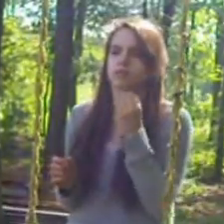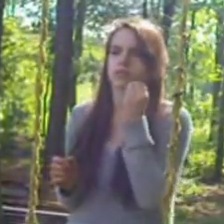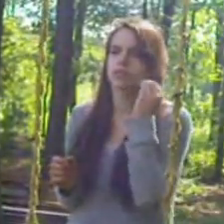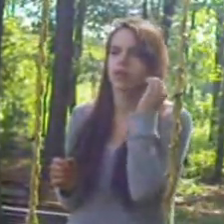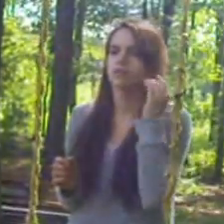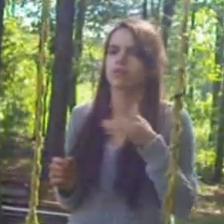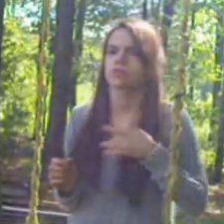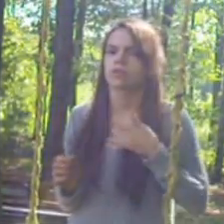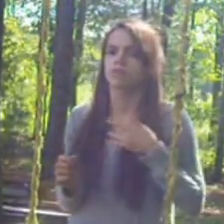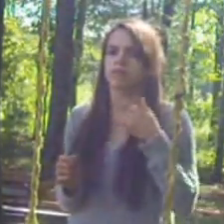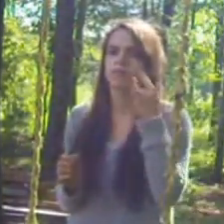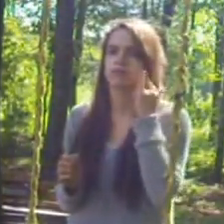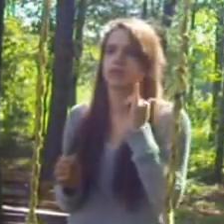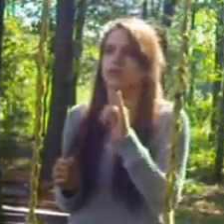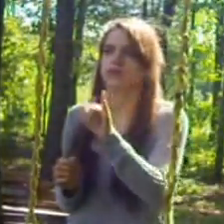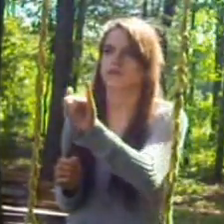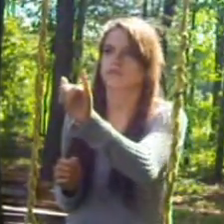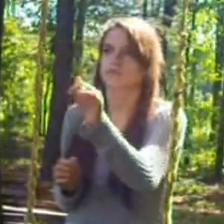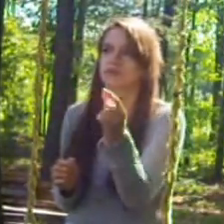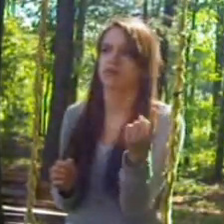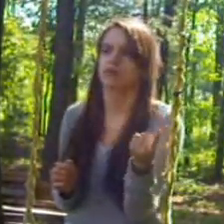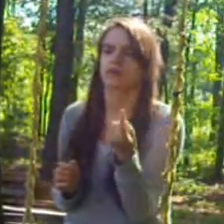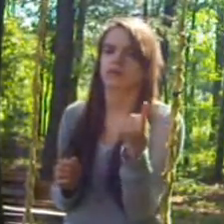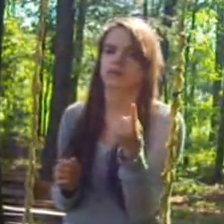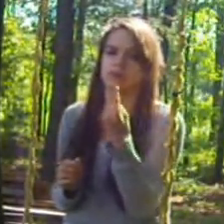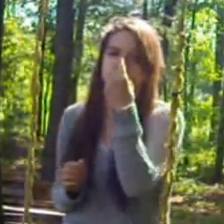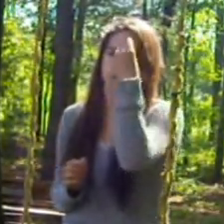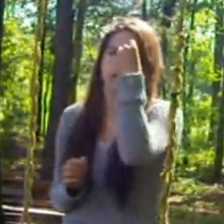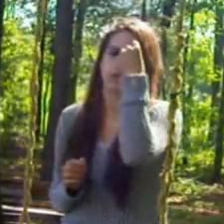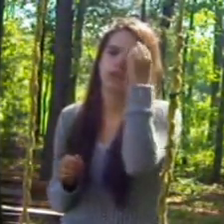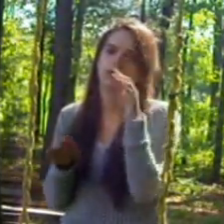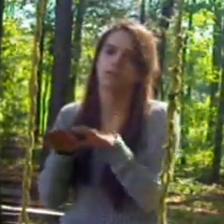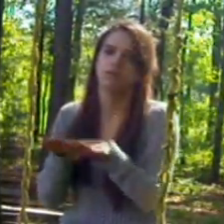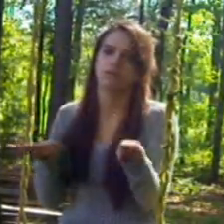you that Feels Like Sitting all